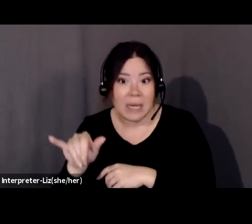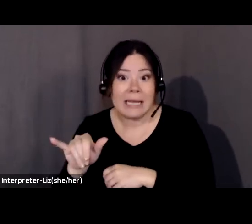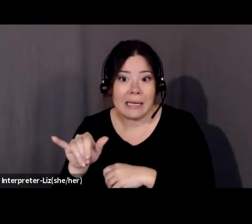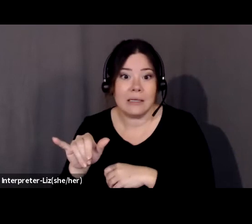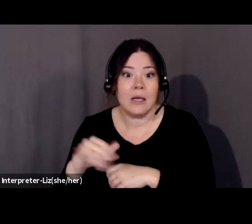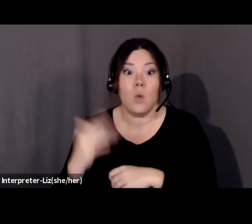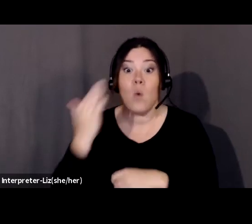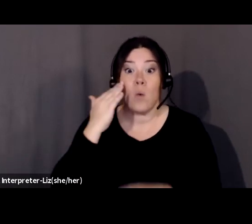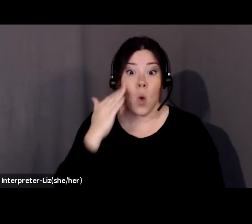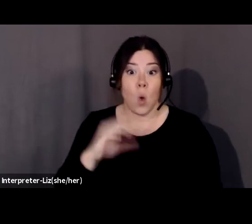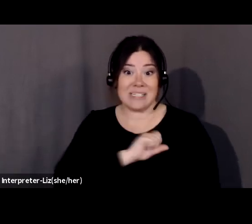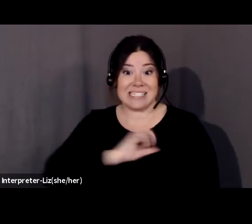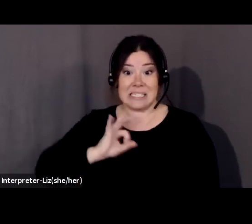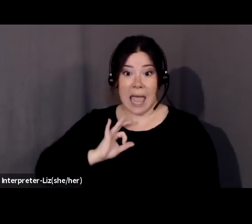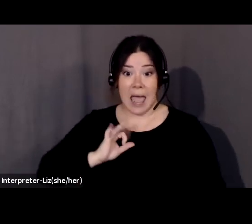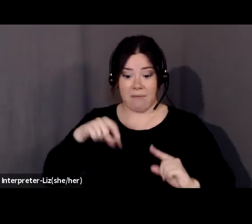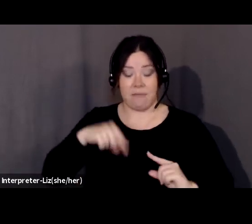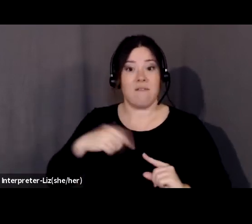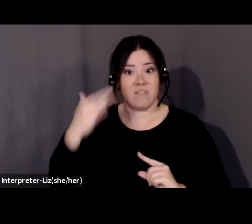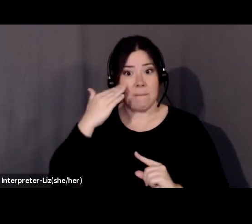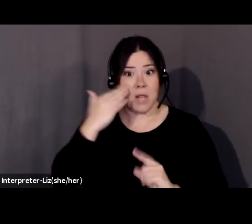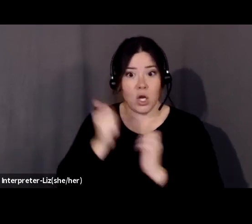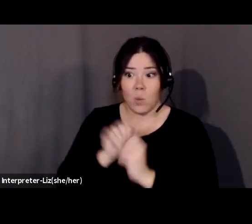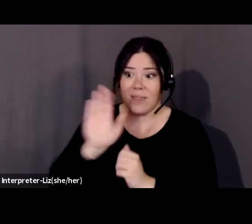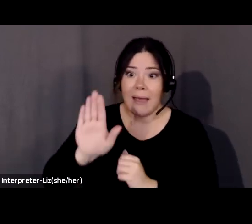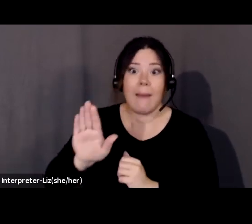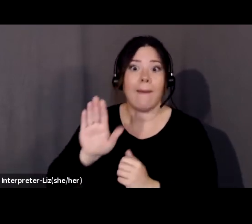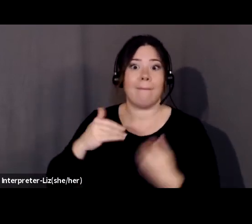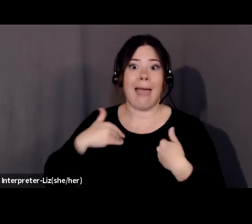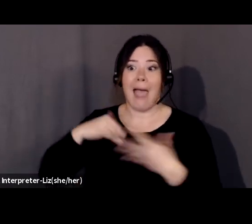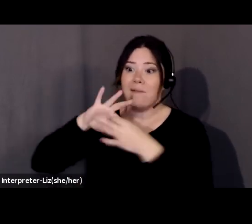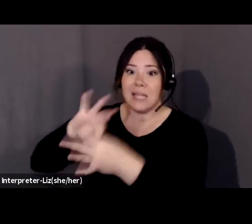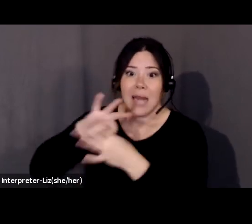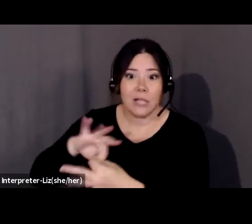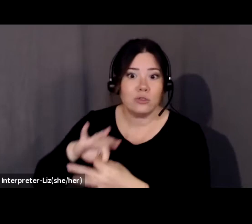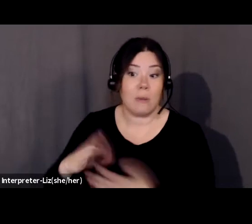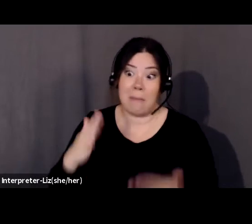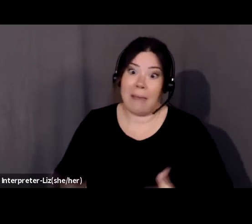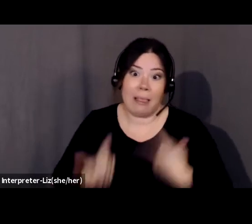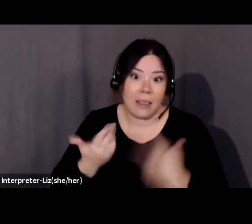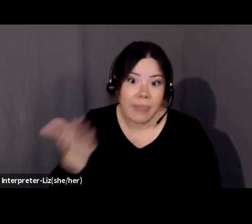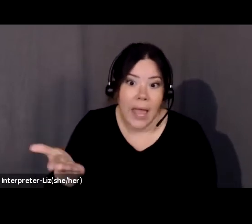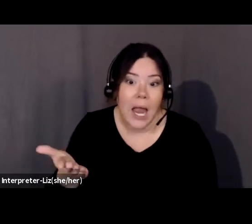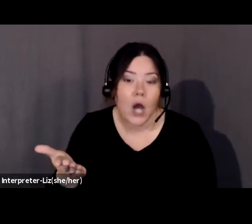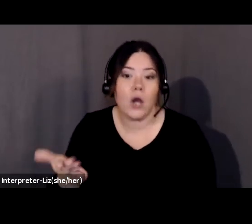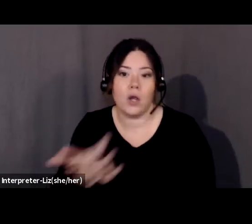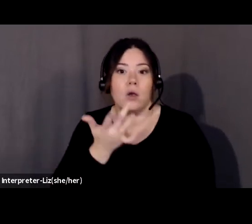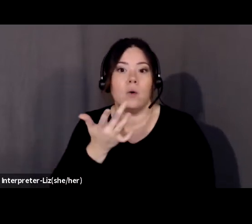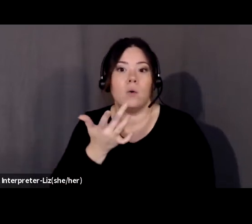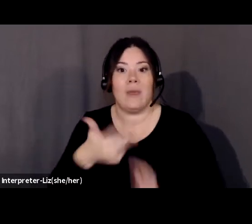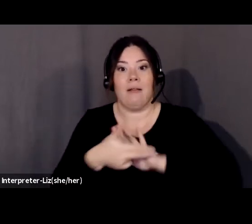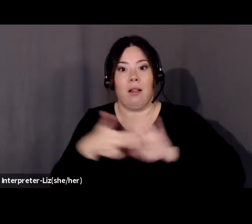that a staff has connections in that county or they live in that county, we go to them to find out